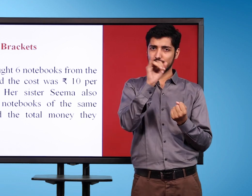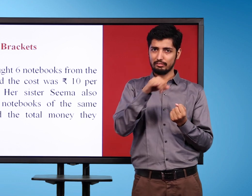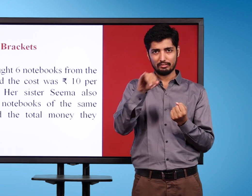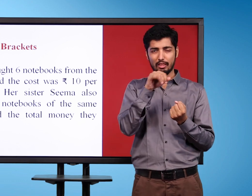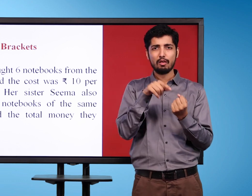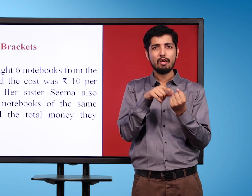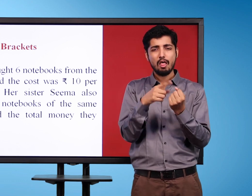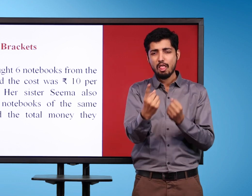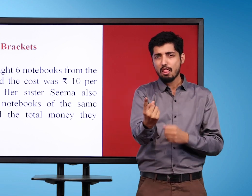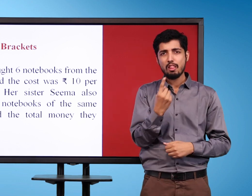notebook.